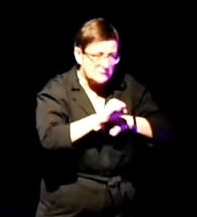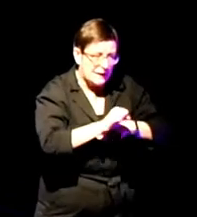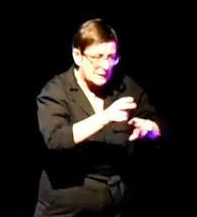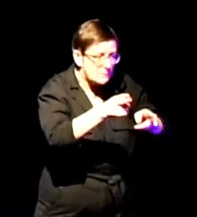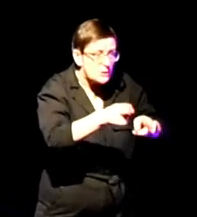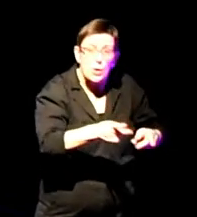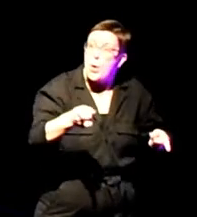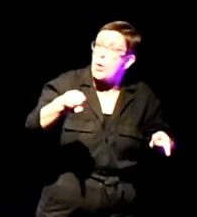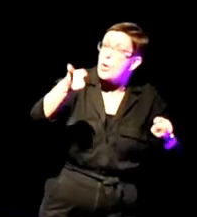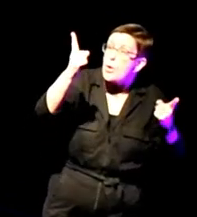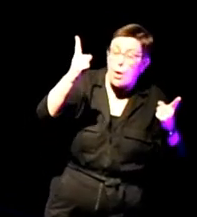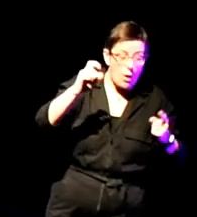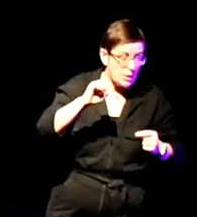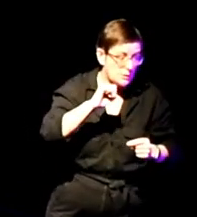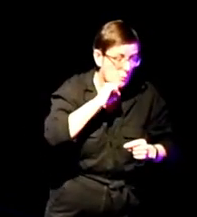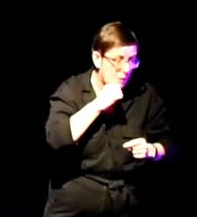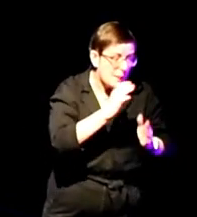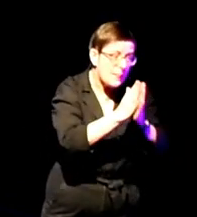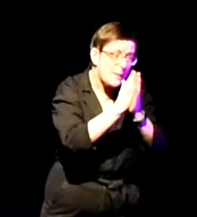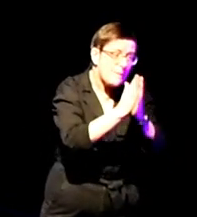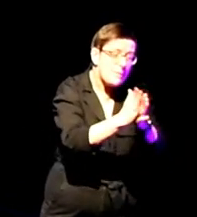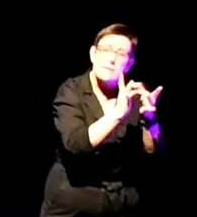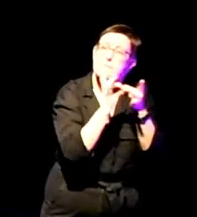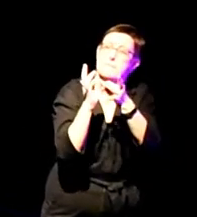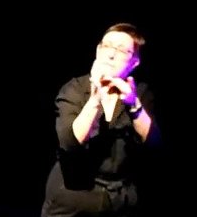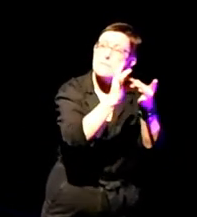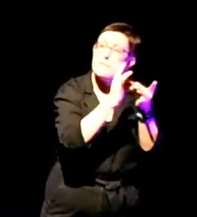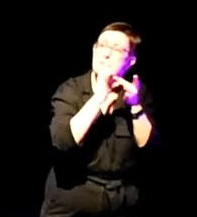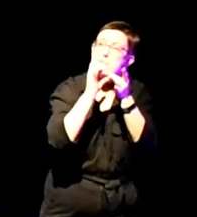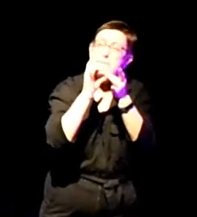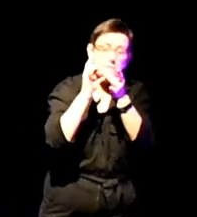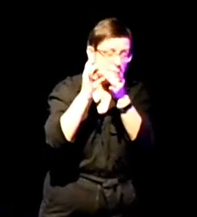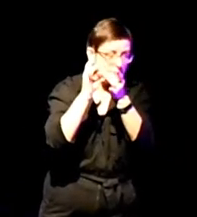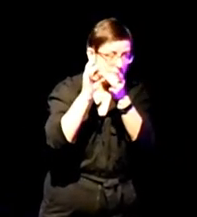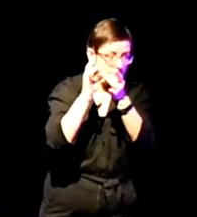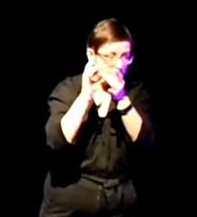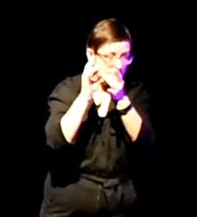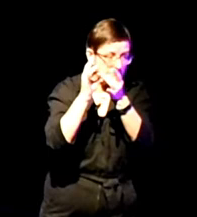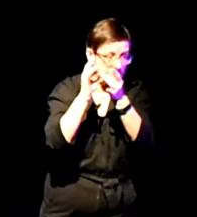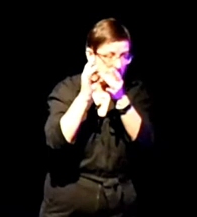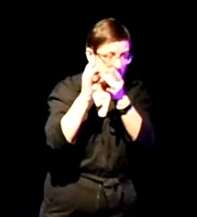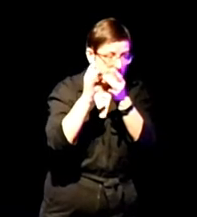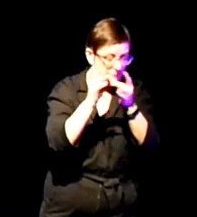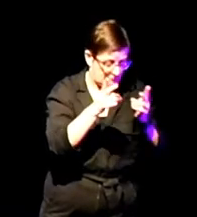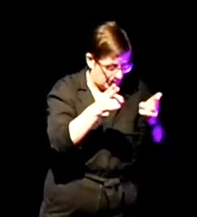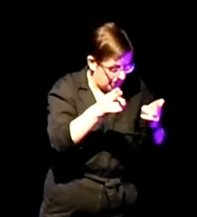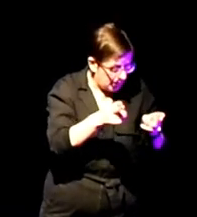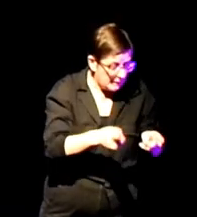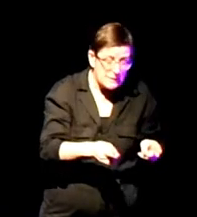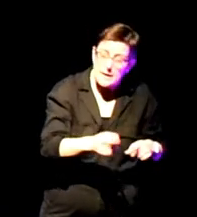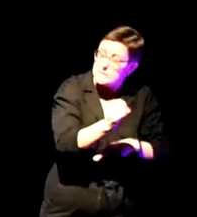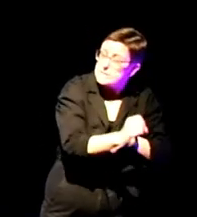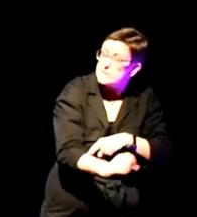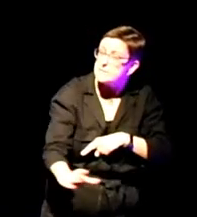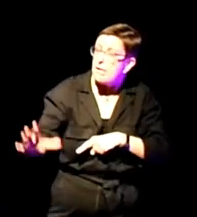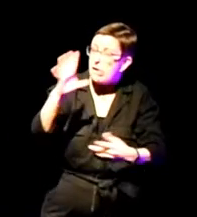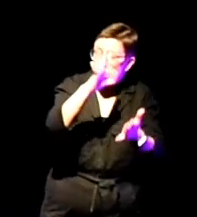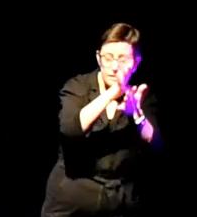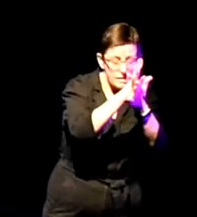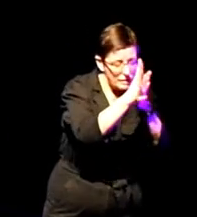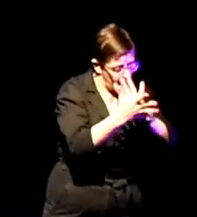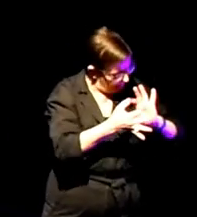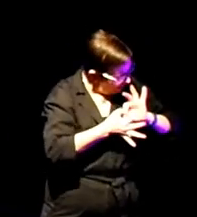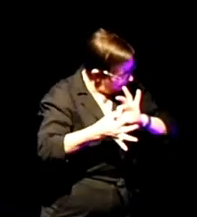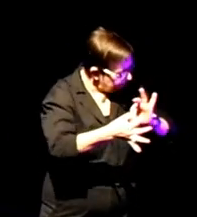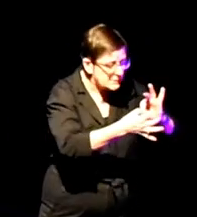for God willed it so, to plead allegiance to the higher form. The dead black sun wrecked us all so